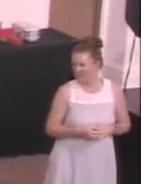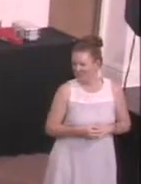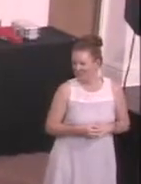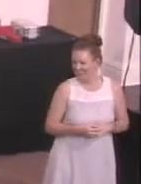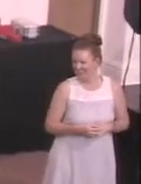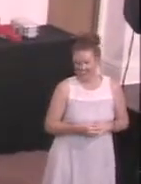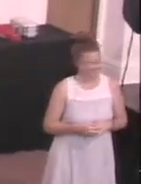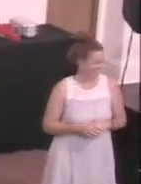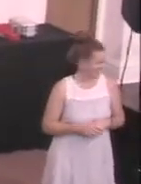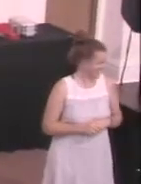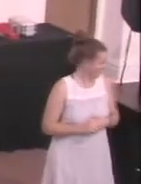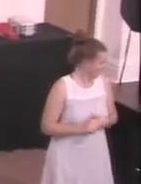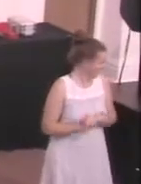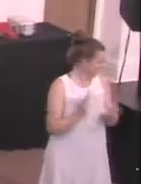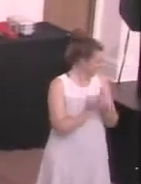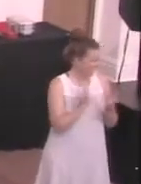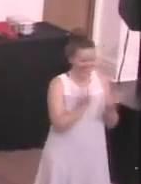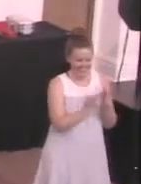Give this man a hand.